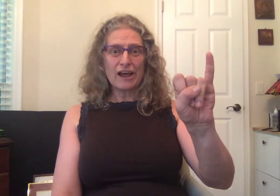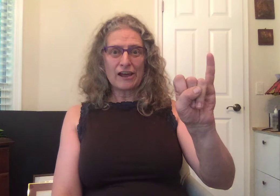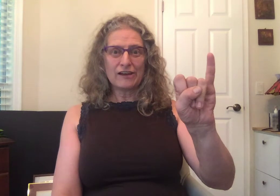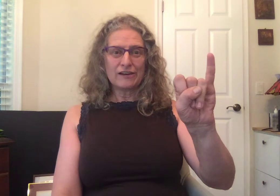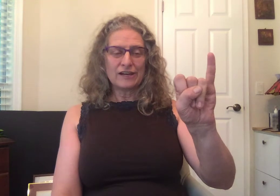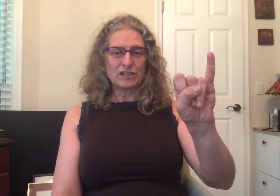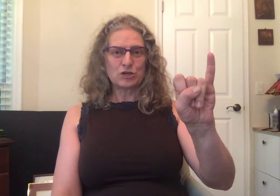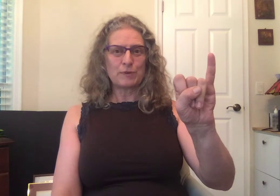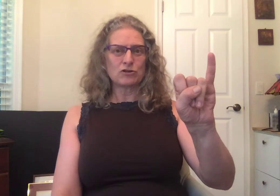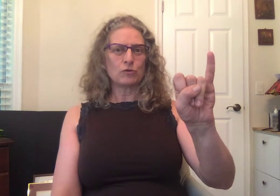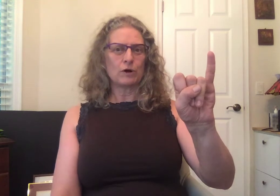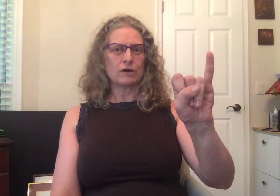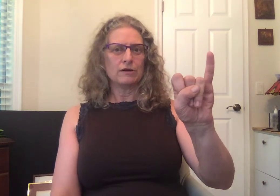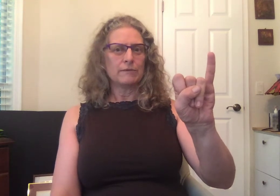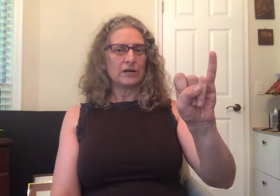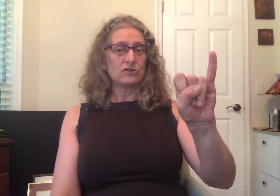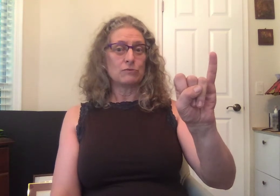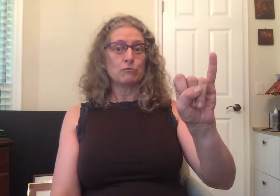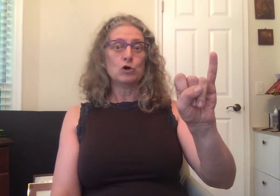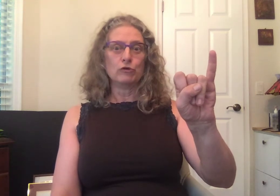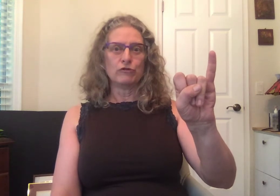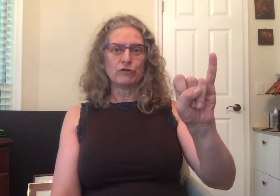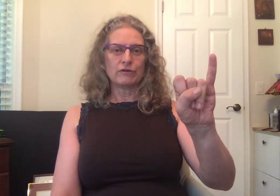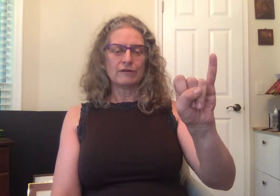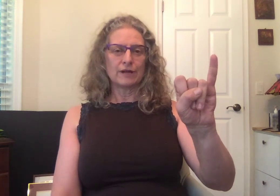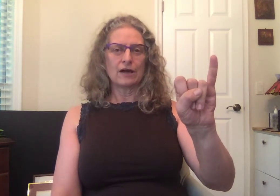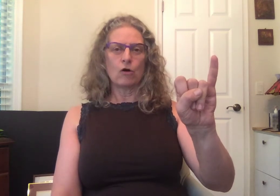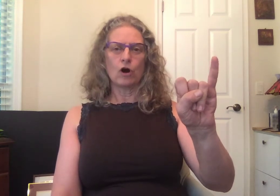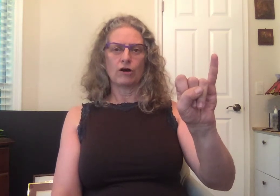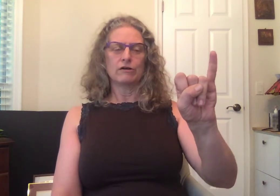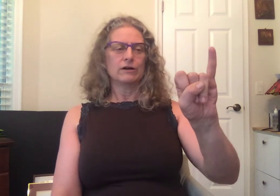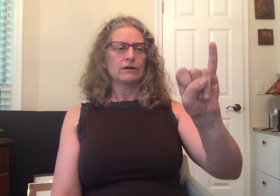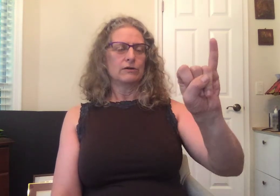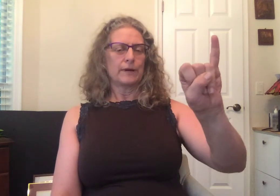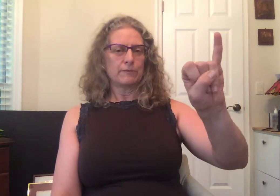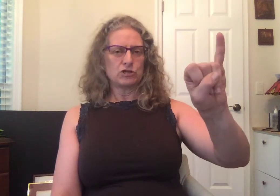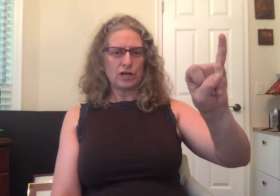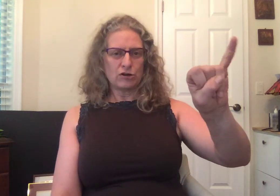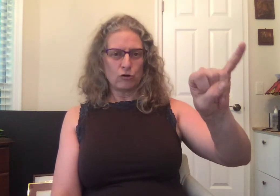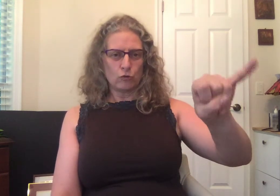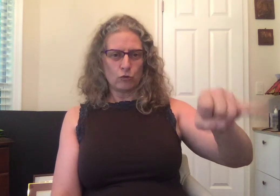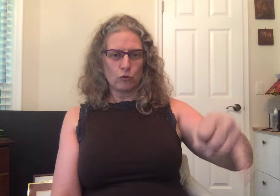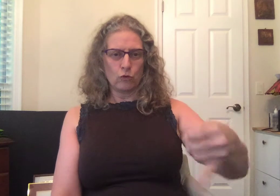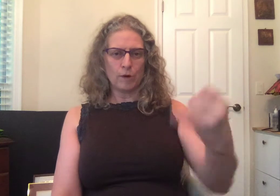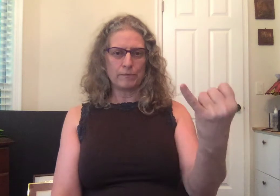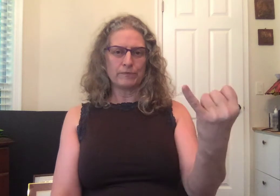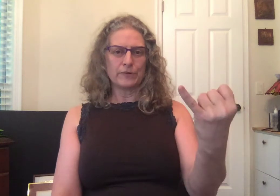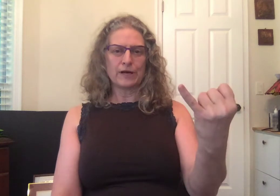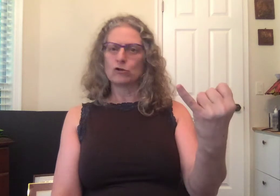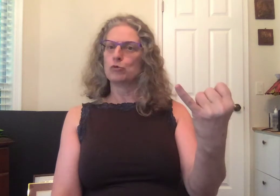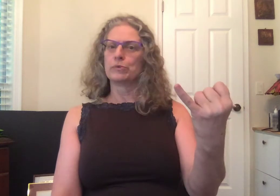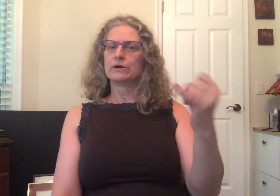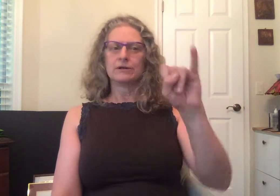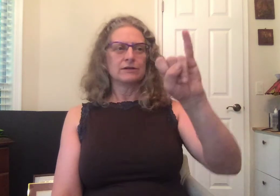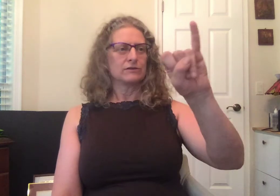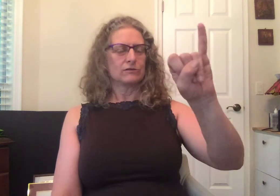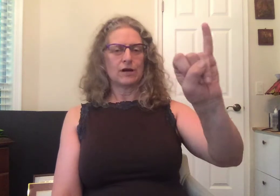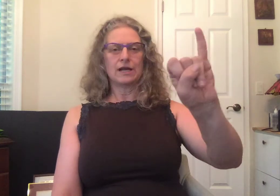J, it's a special one because it moves like a hook. You make a J, you go whoop, you make a loop. So try it again.